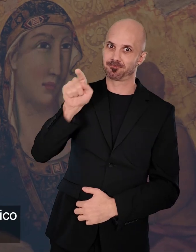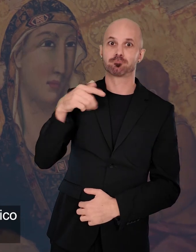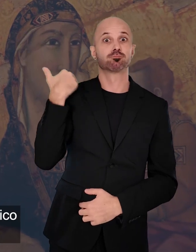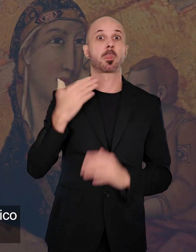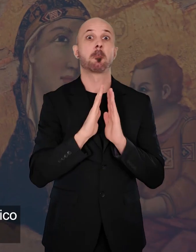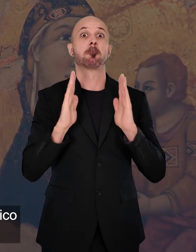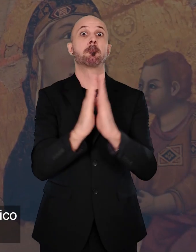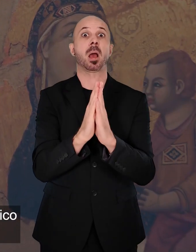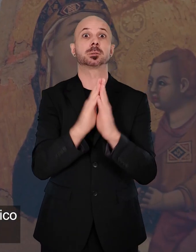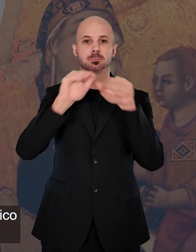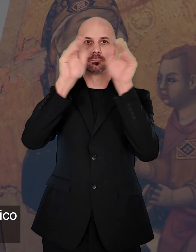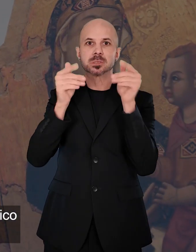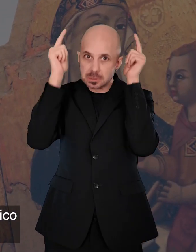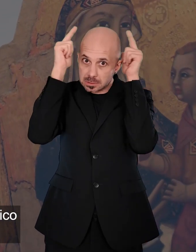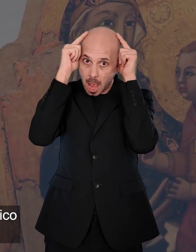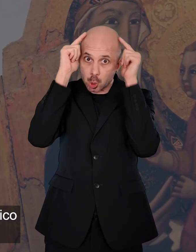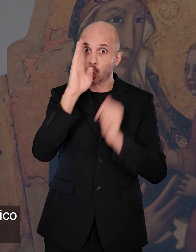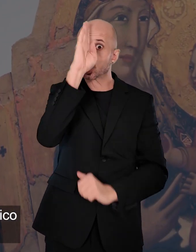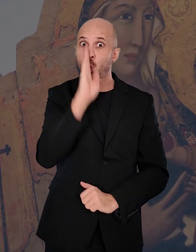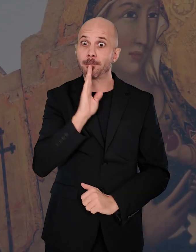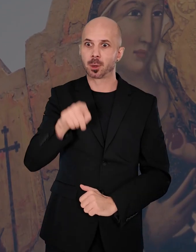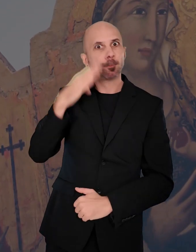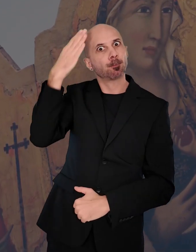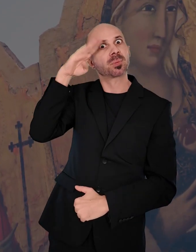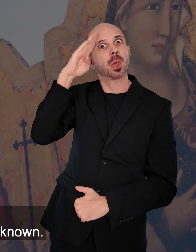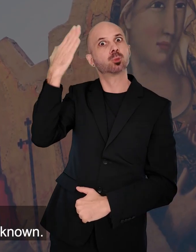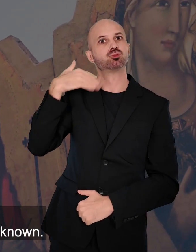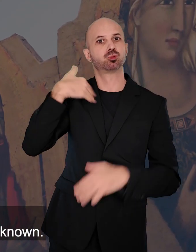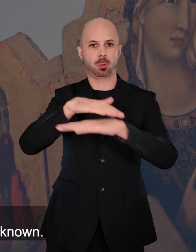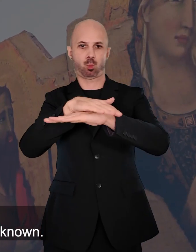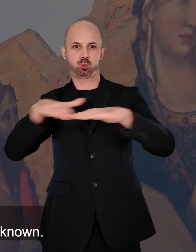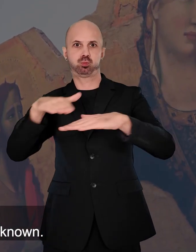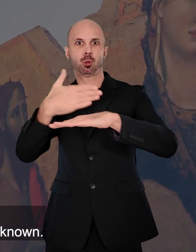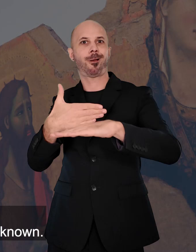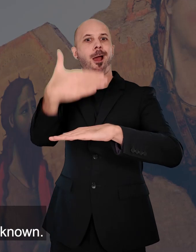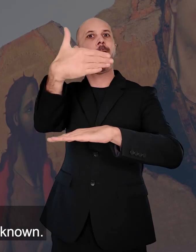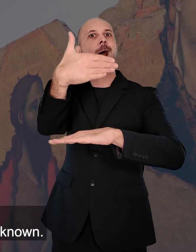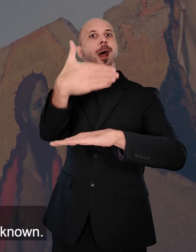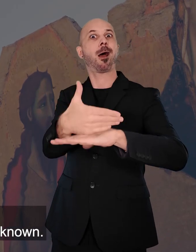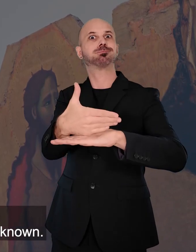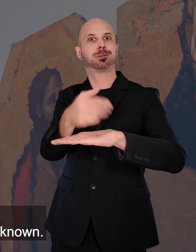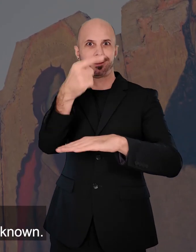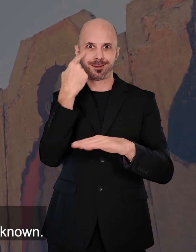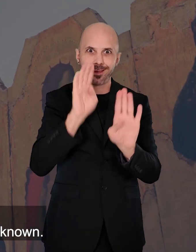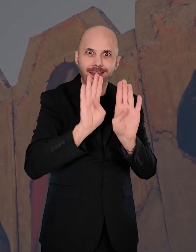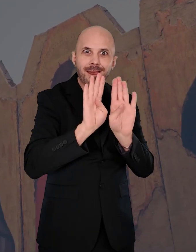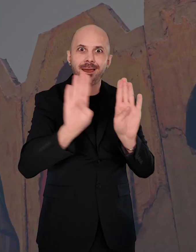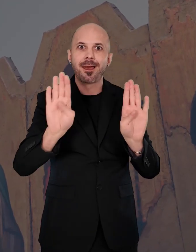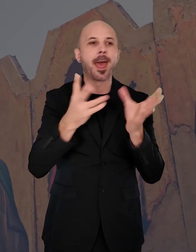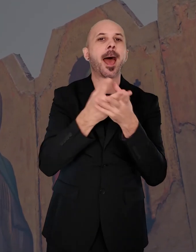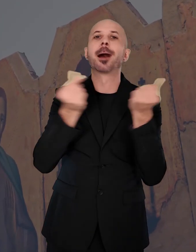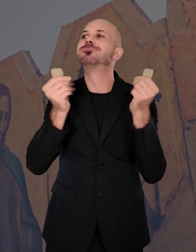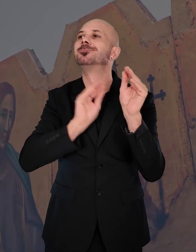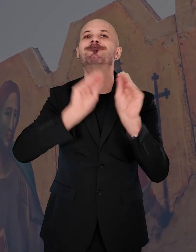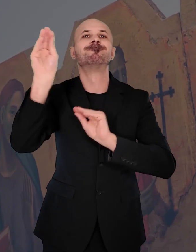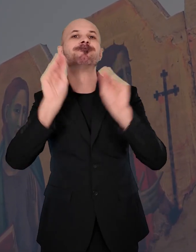altar of the Basilica of San Domenico in Perugia. No other pieces attributable to the same work are known.